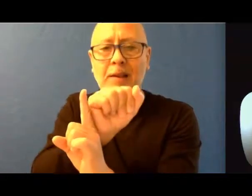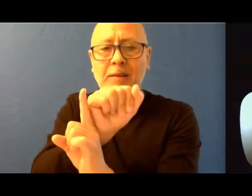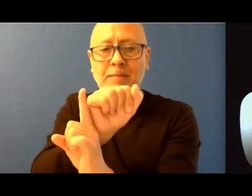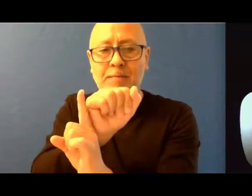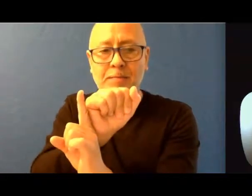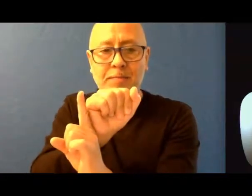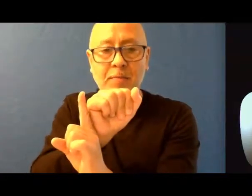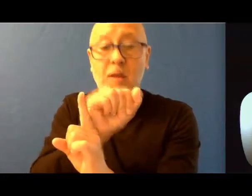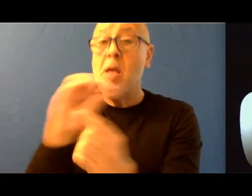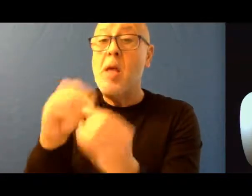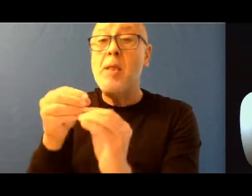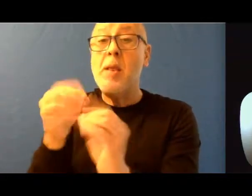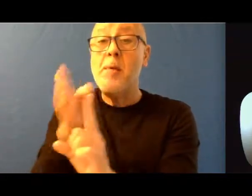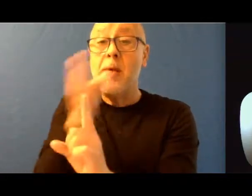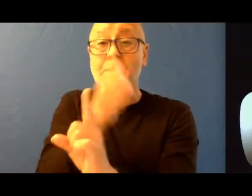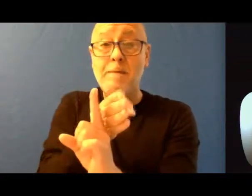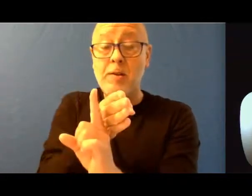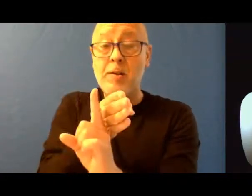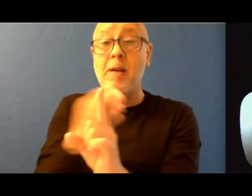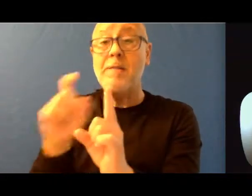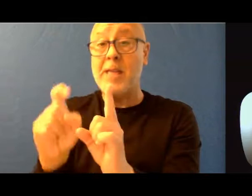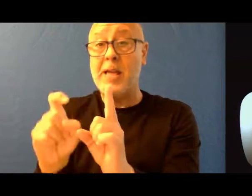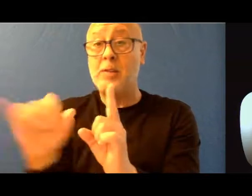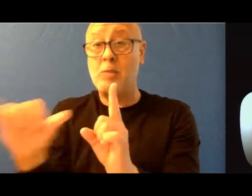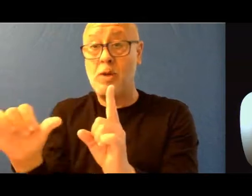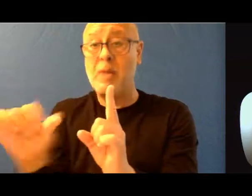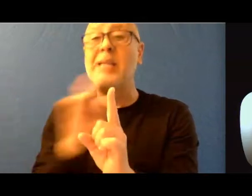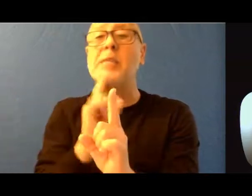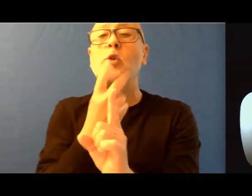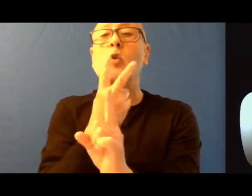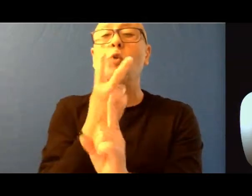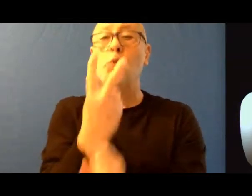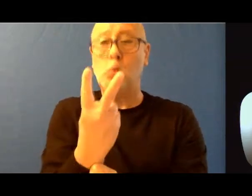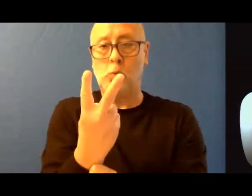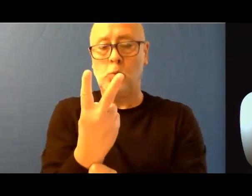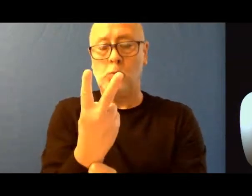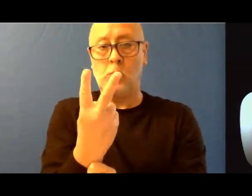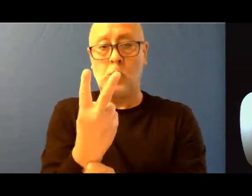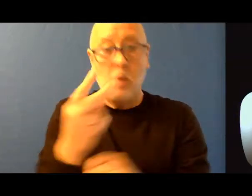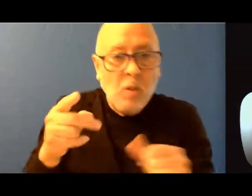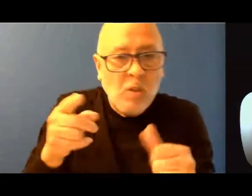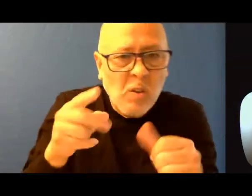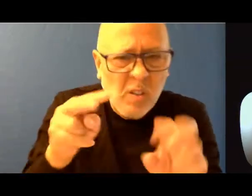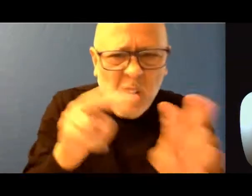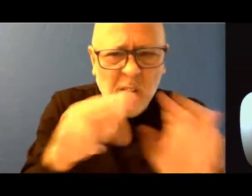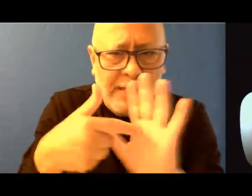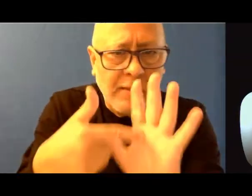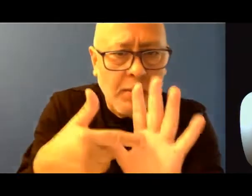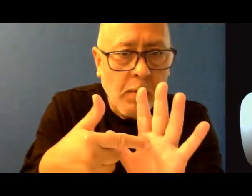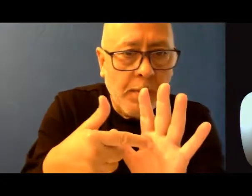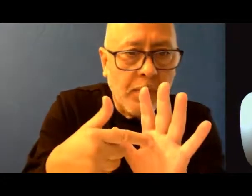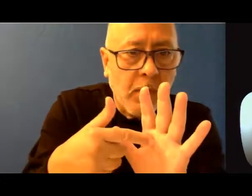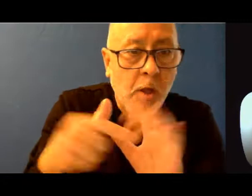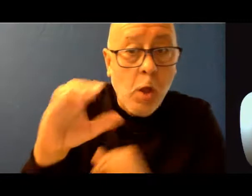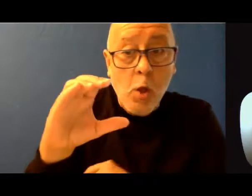The number in front of that xy is 2. So in this first problem, the coefficient